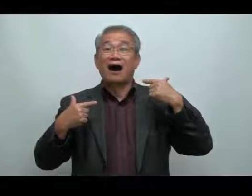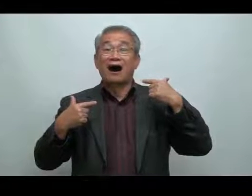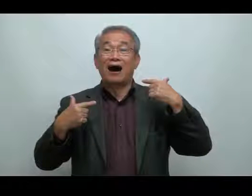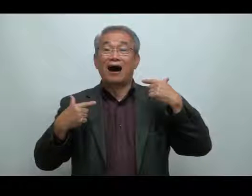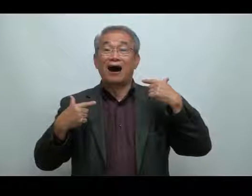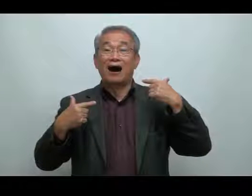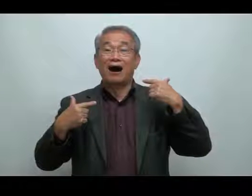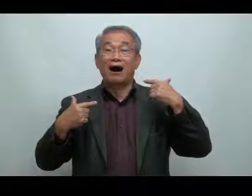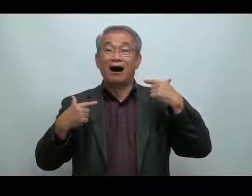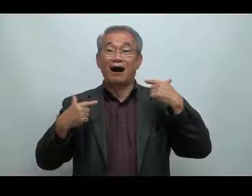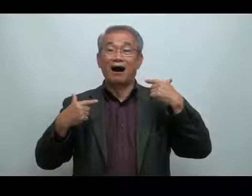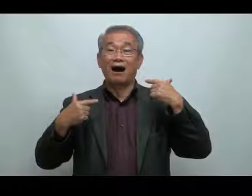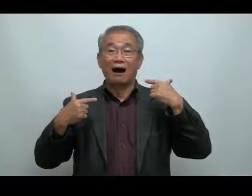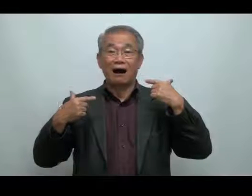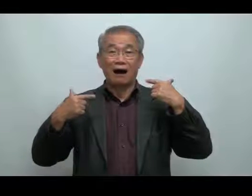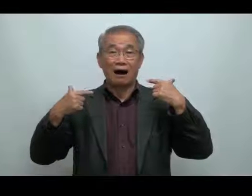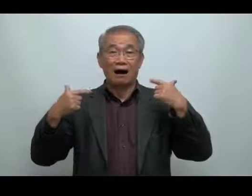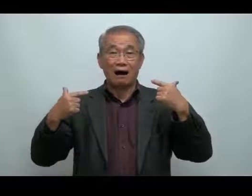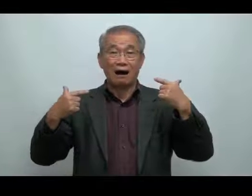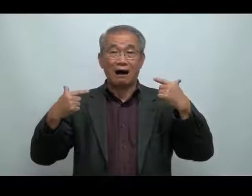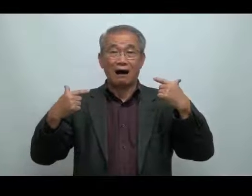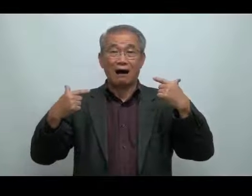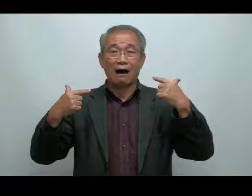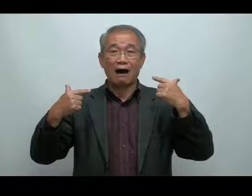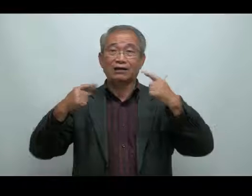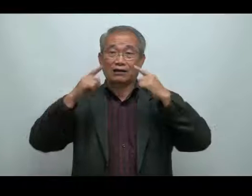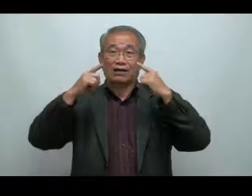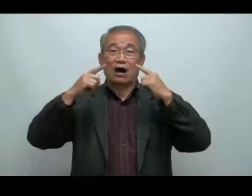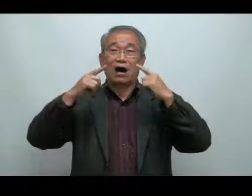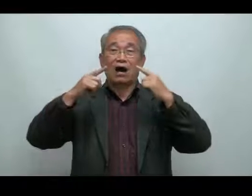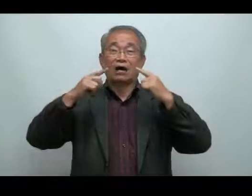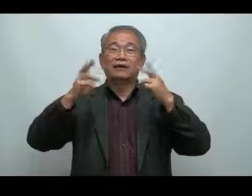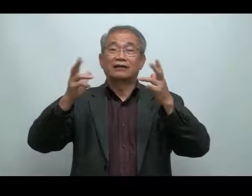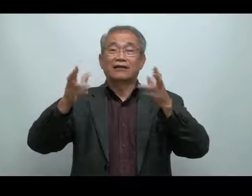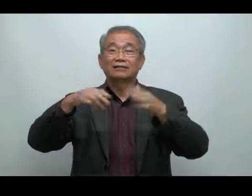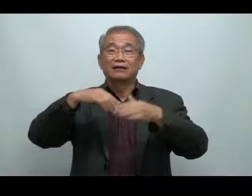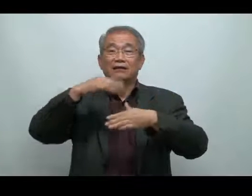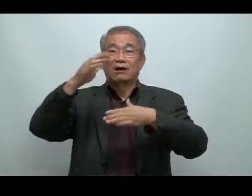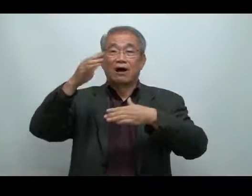ha ha ha ha ha. And then ha